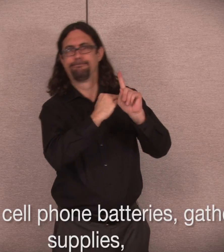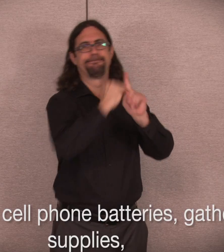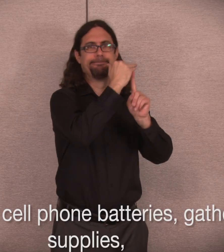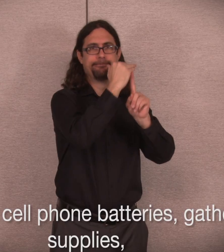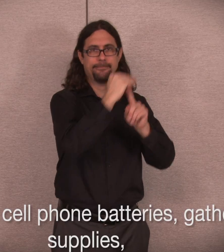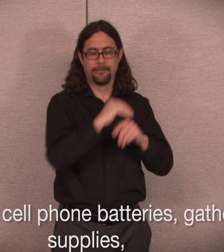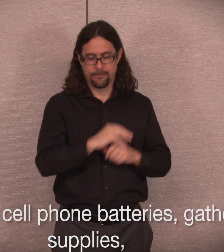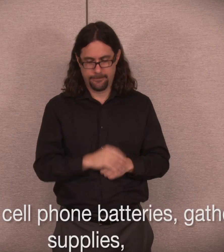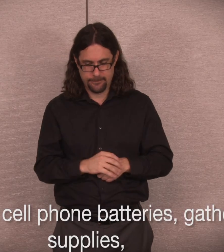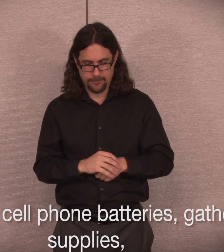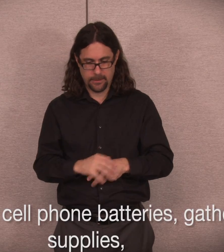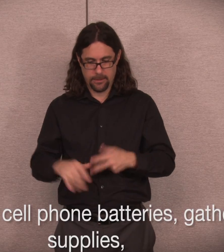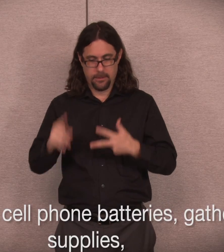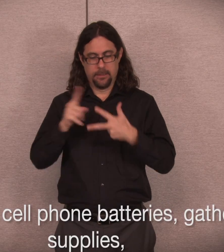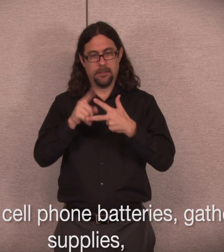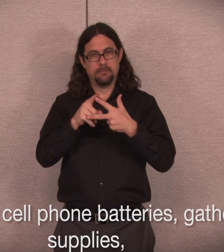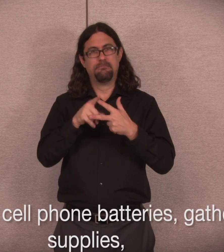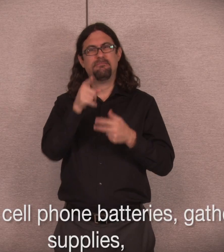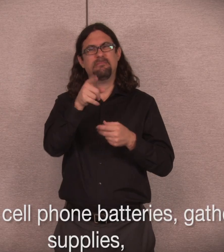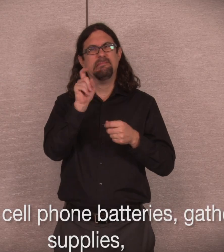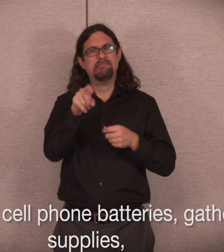Charge cell phone batteries, gather supplies,